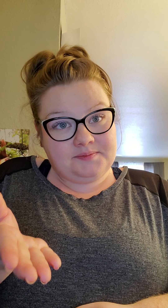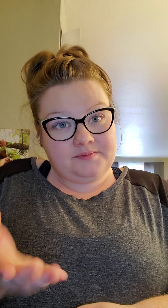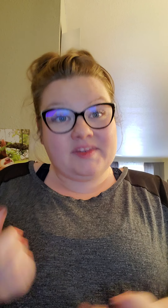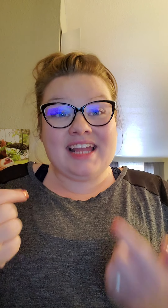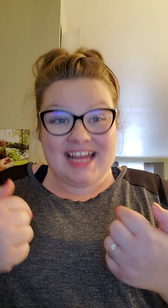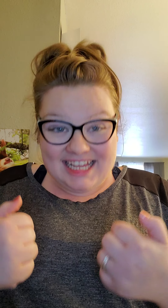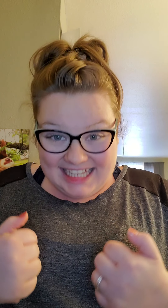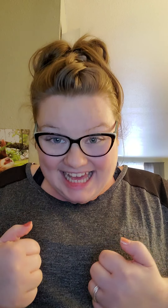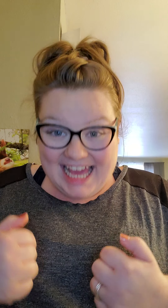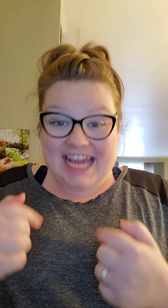Came.